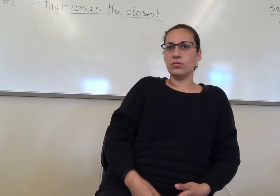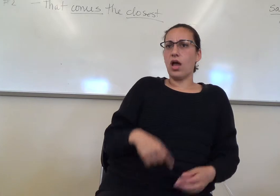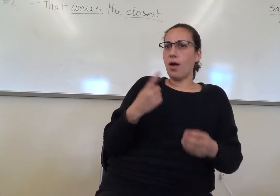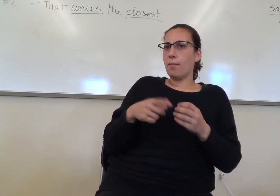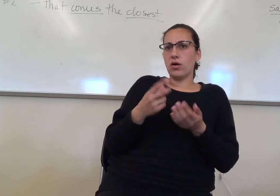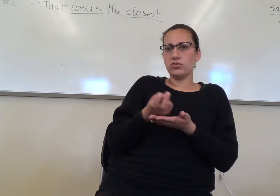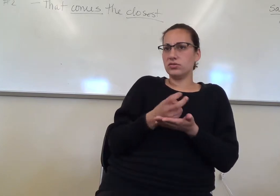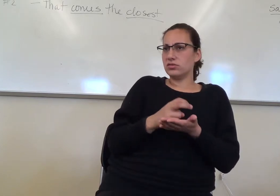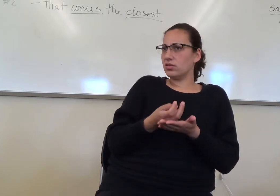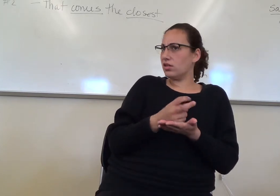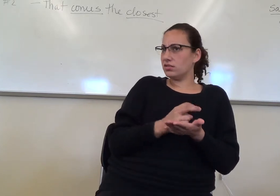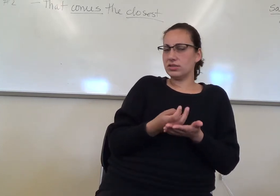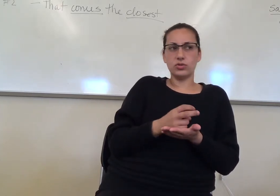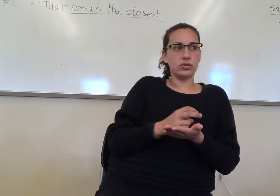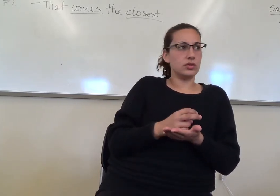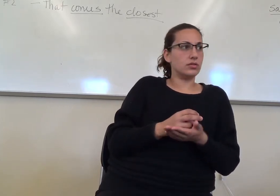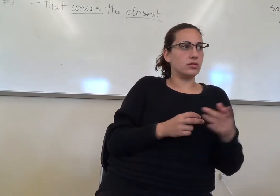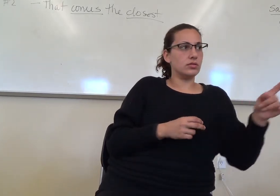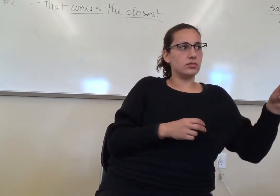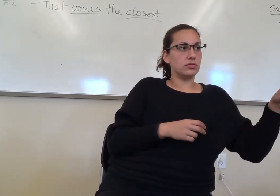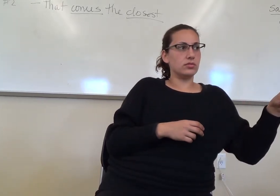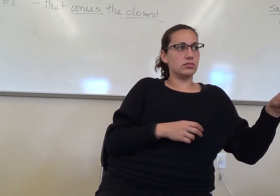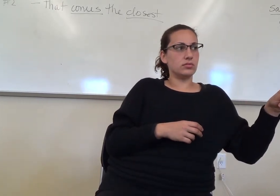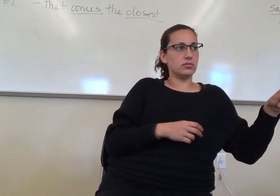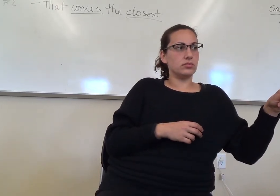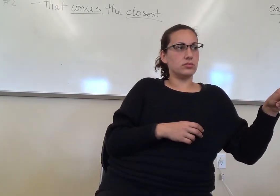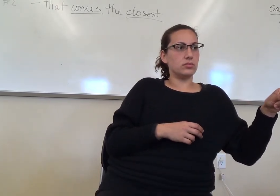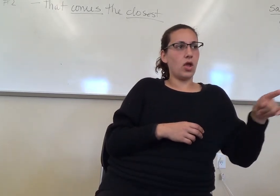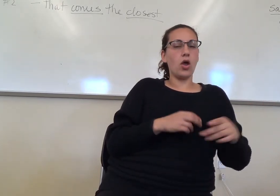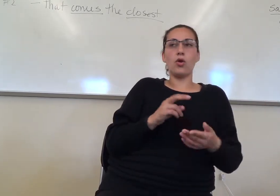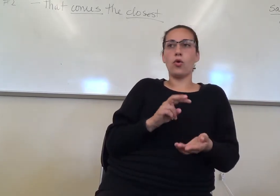Michelle? There are 4 main sleep disorders.